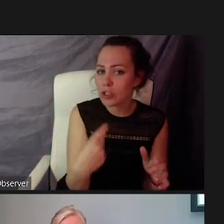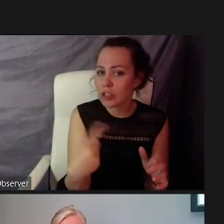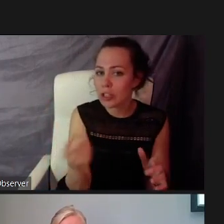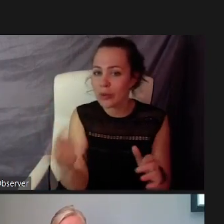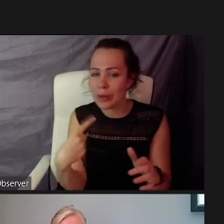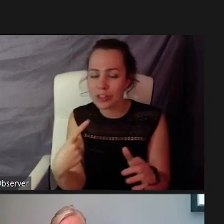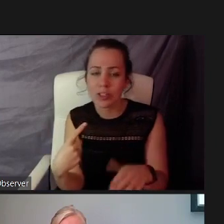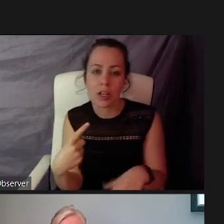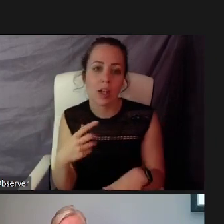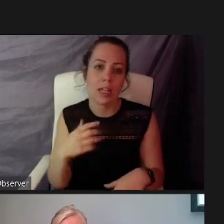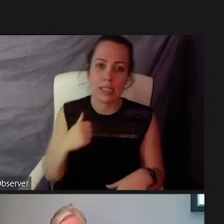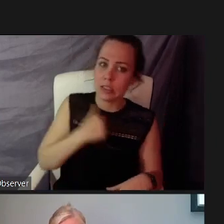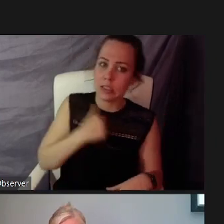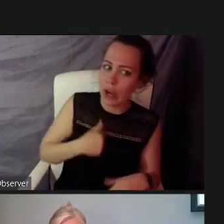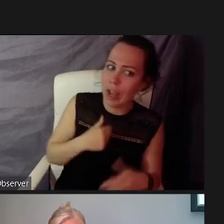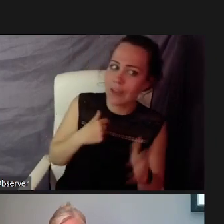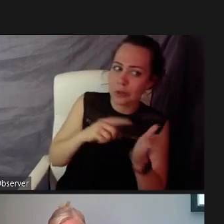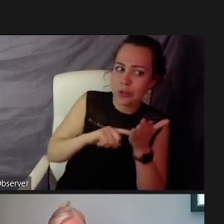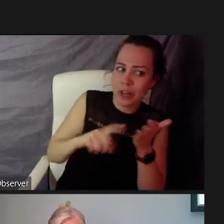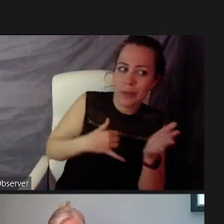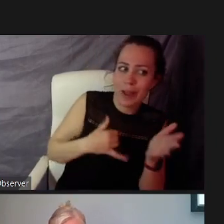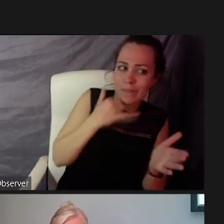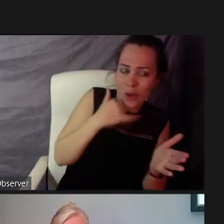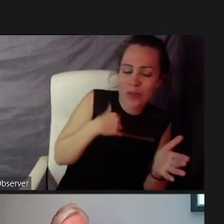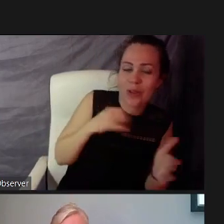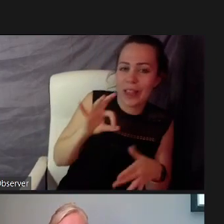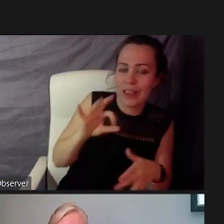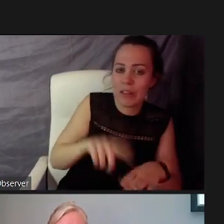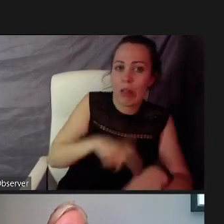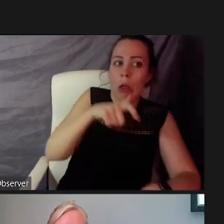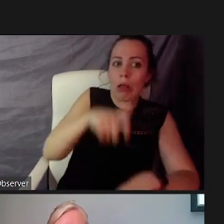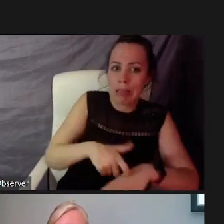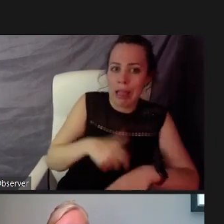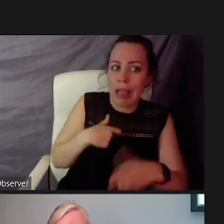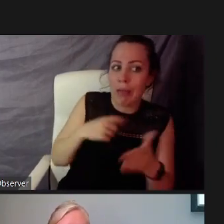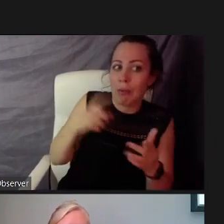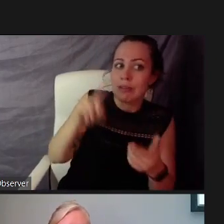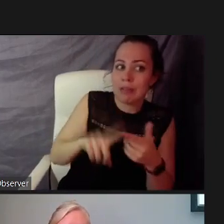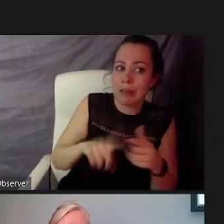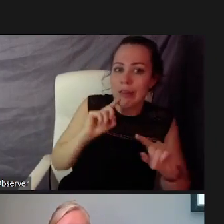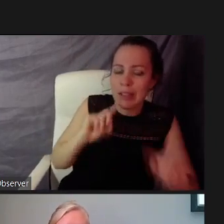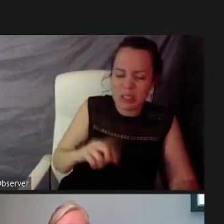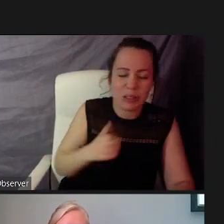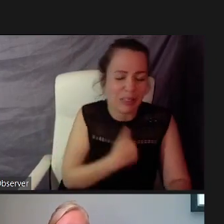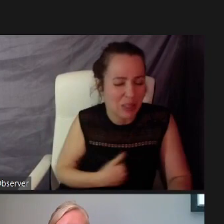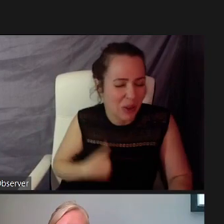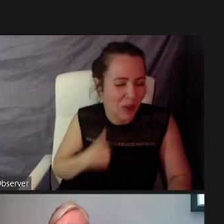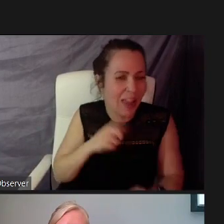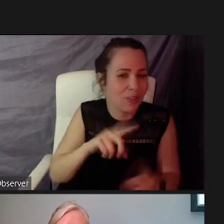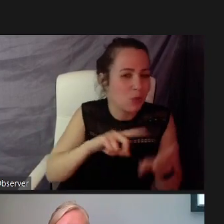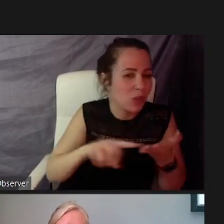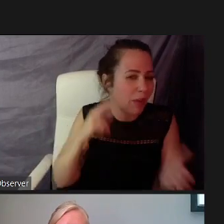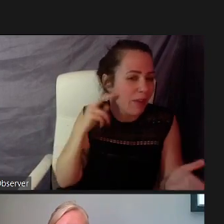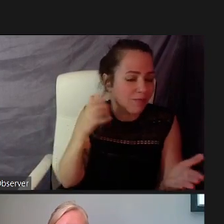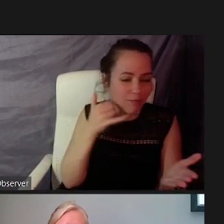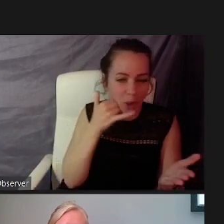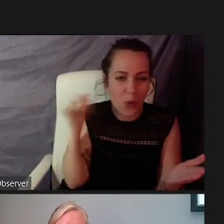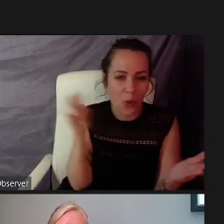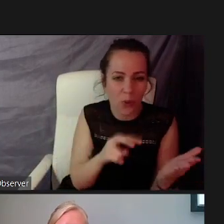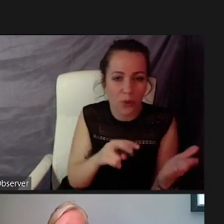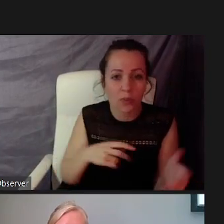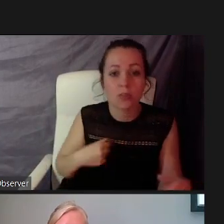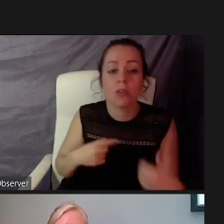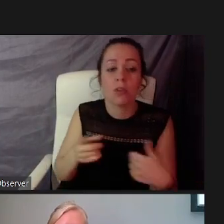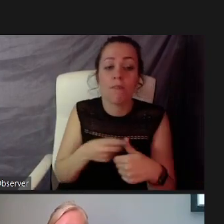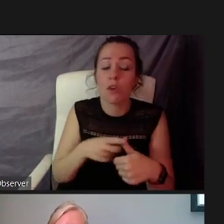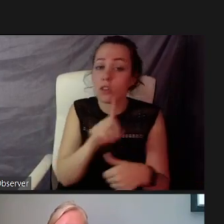that because I need to read the questions. So Aisha, the first question is from Vasuki